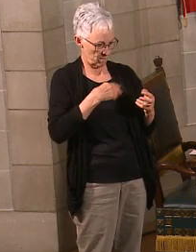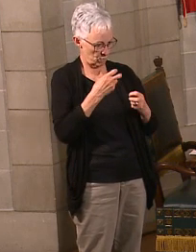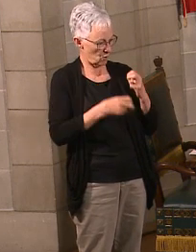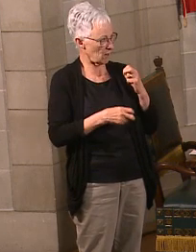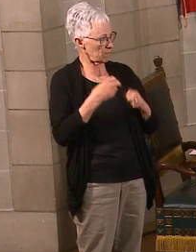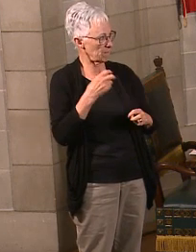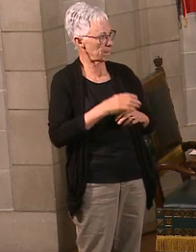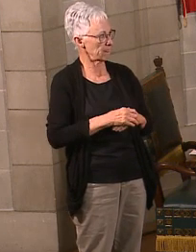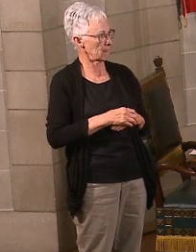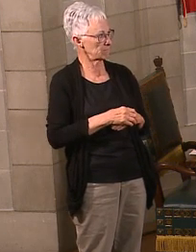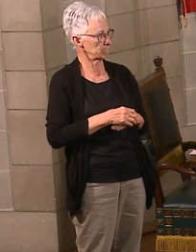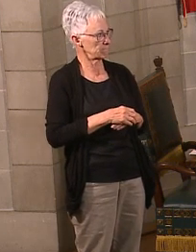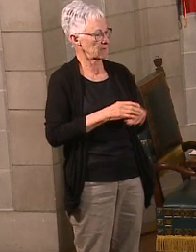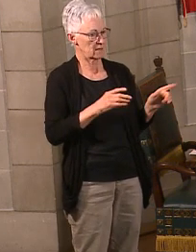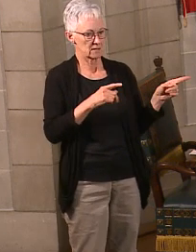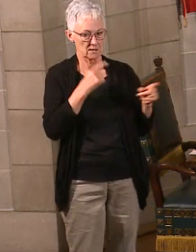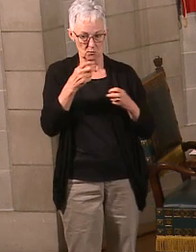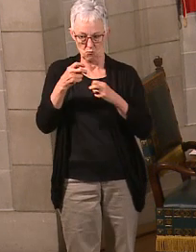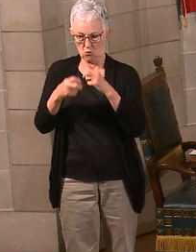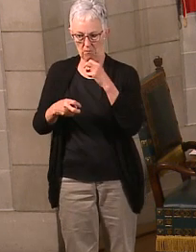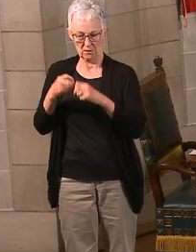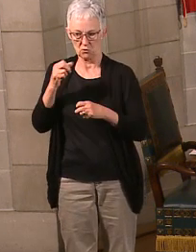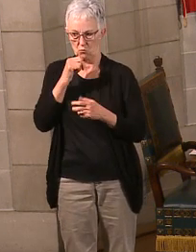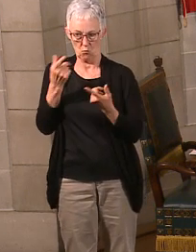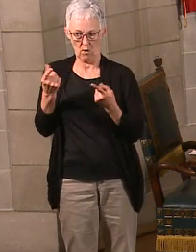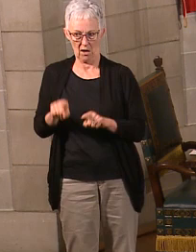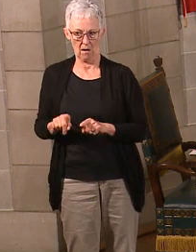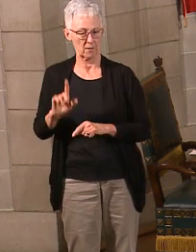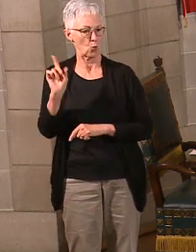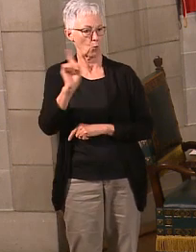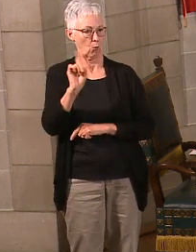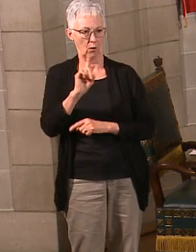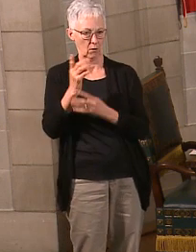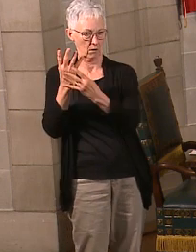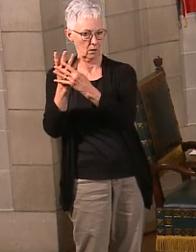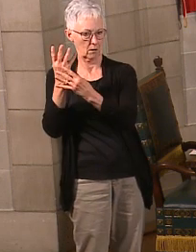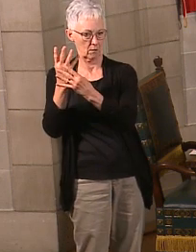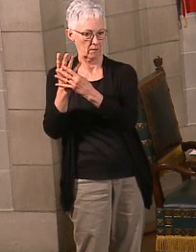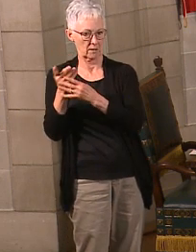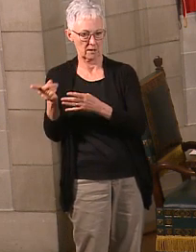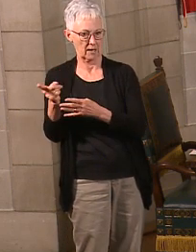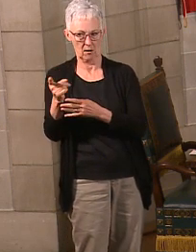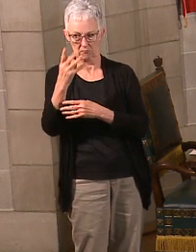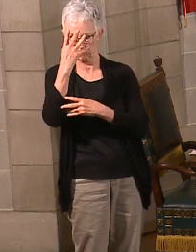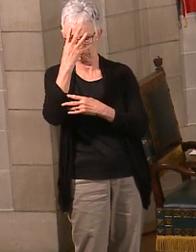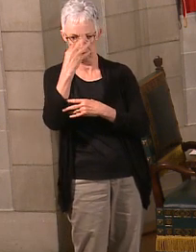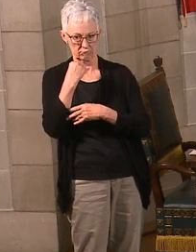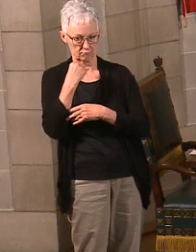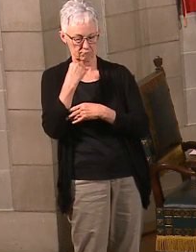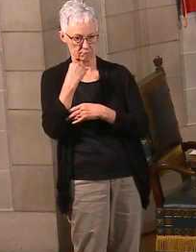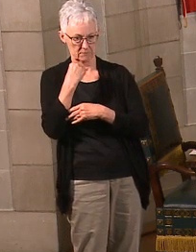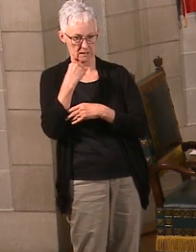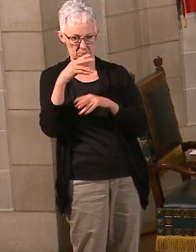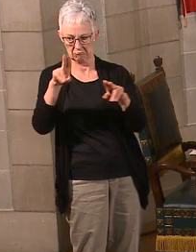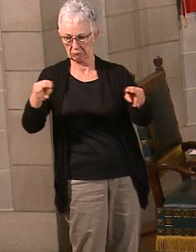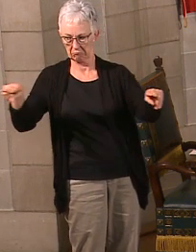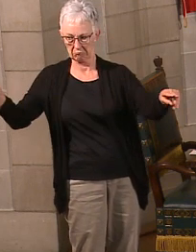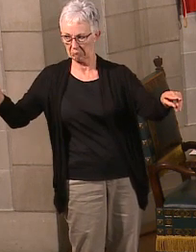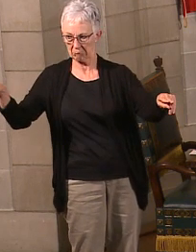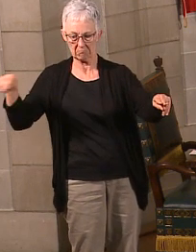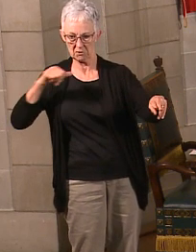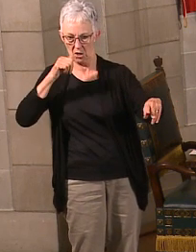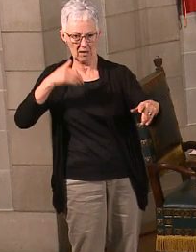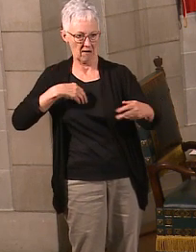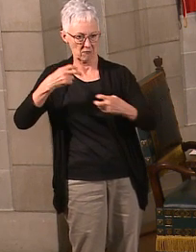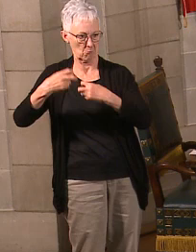of the spaces that we have outside of those sleeping areas. So when we have fewer inmates, does it help with social